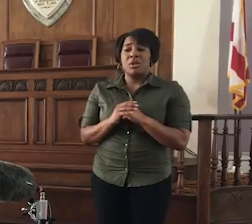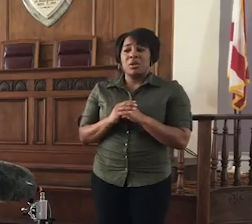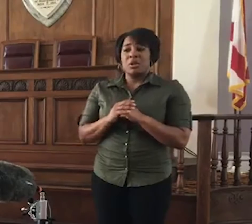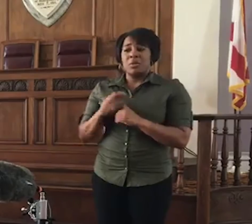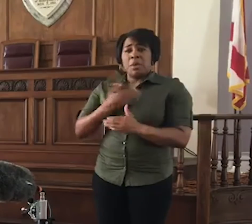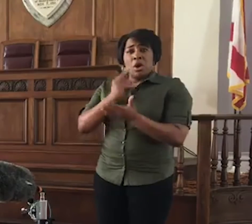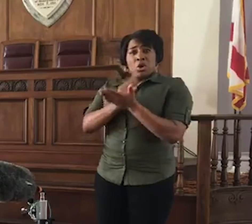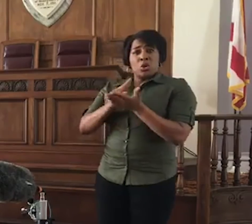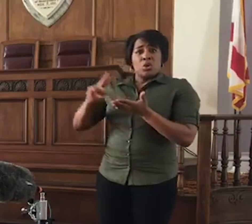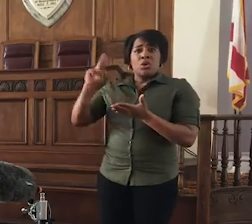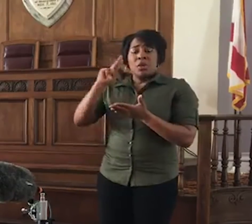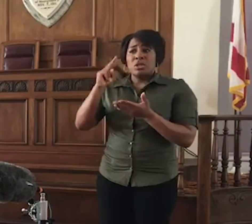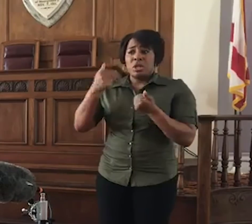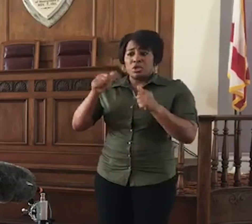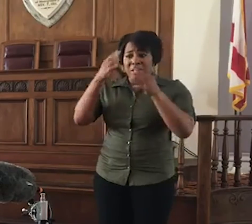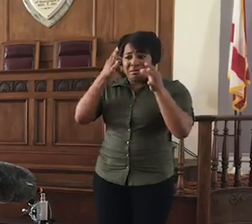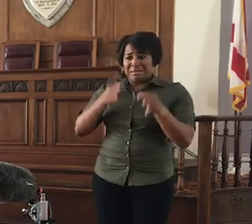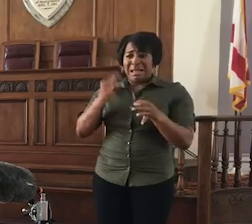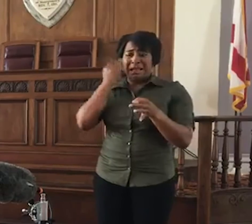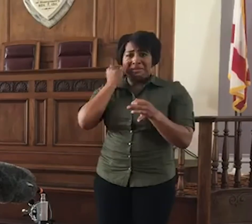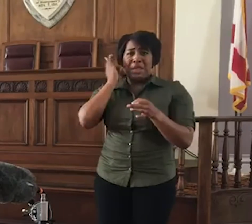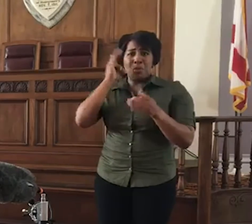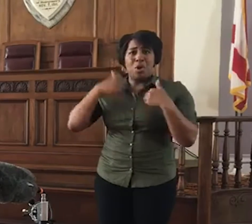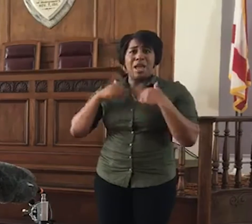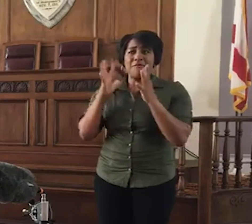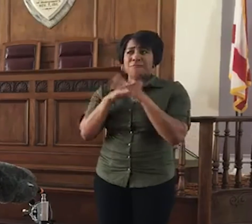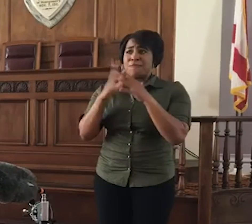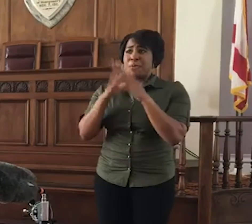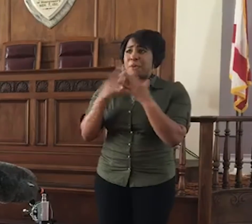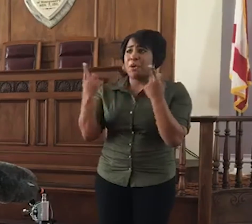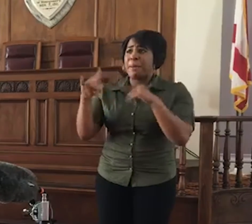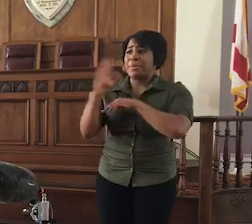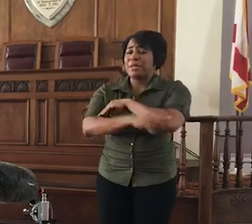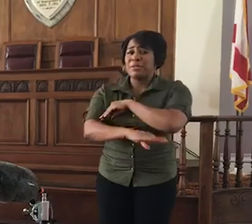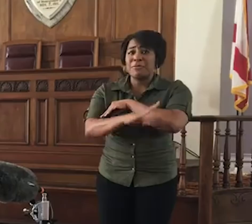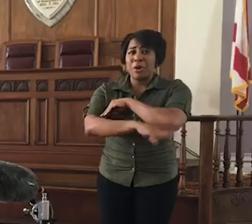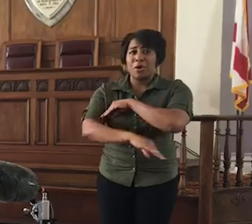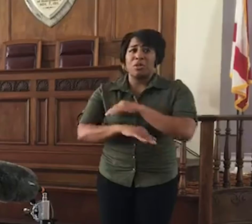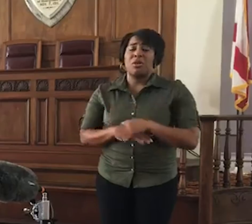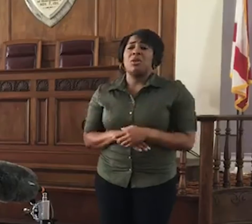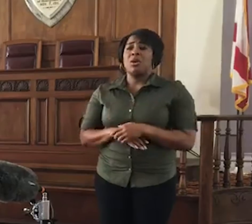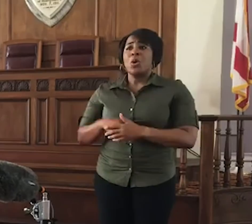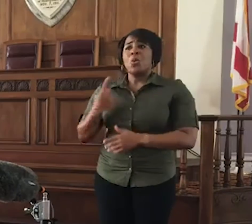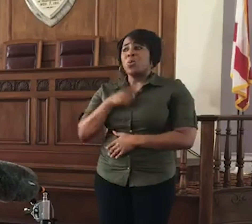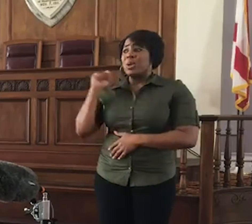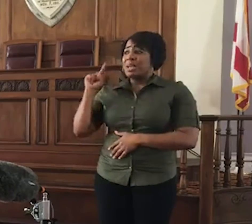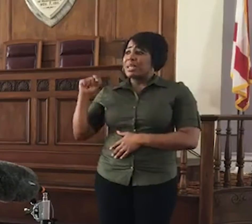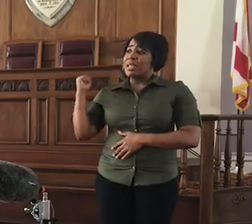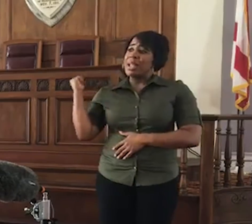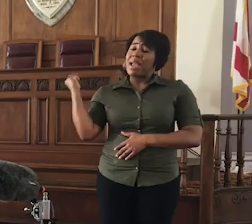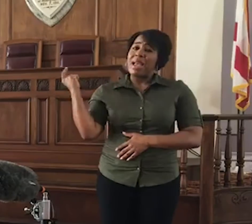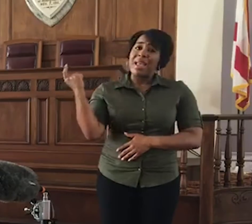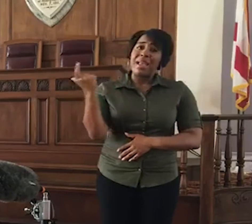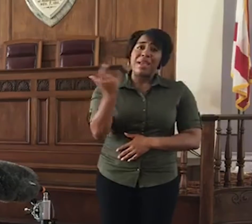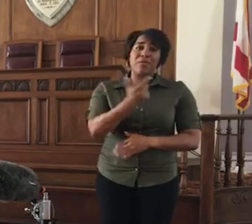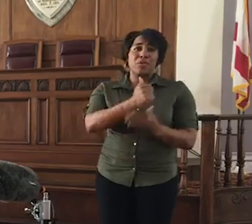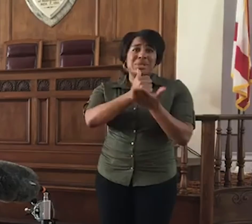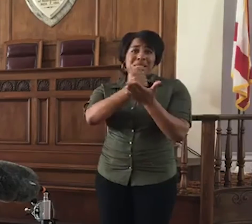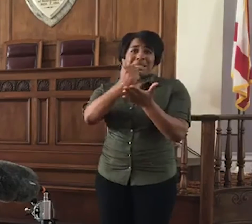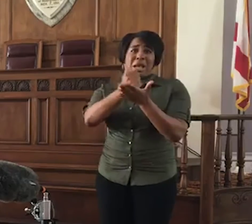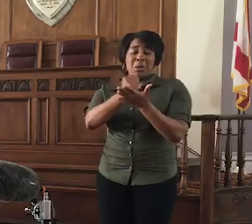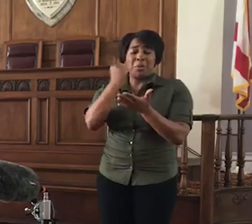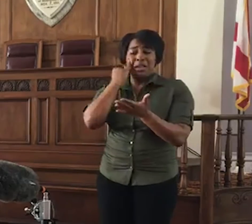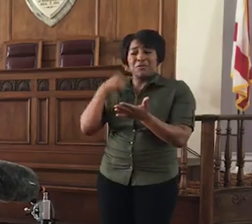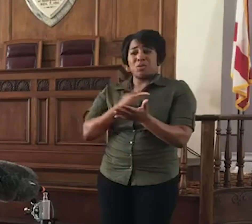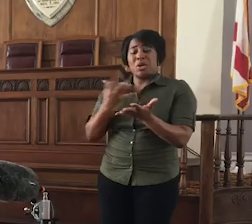whether or not there'll be football in the fall. And we're going to need everyone's help if we're going to slow